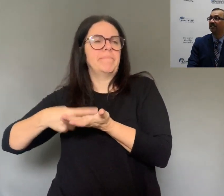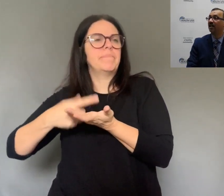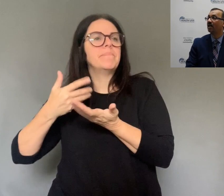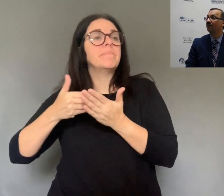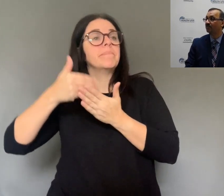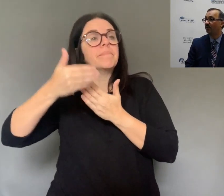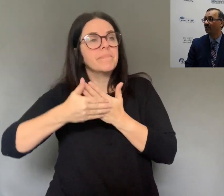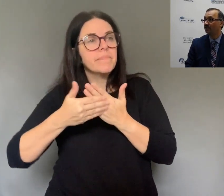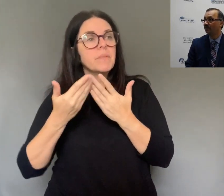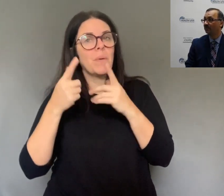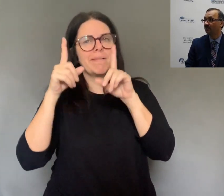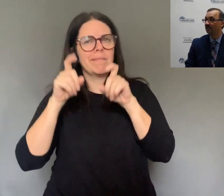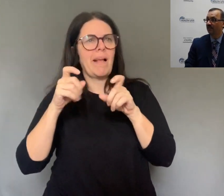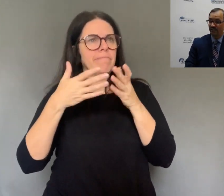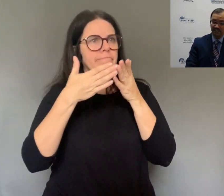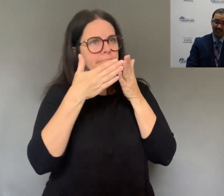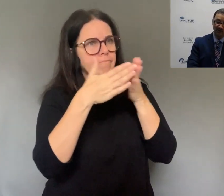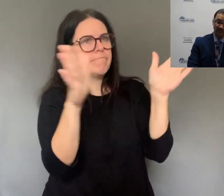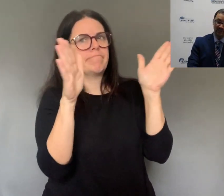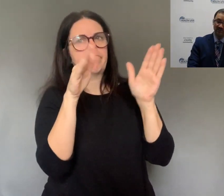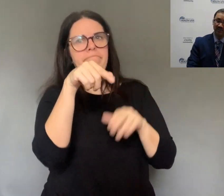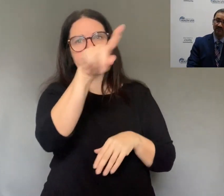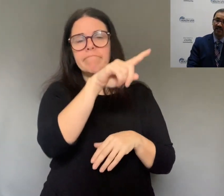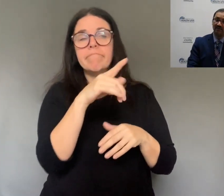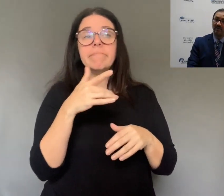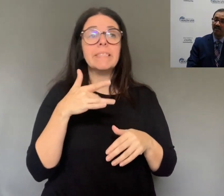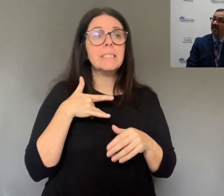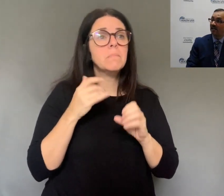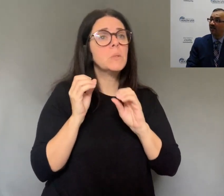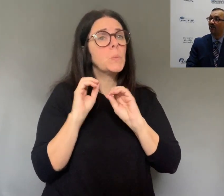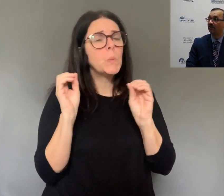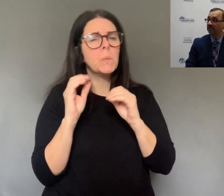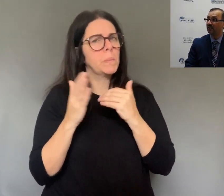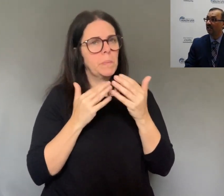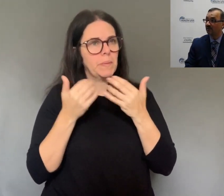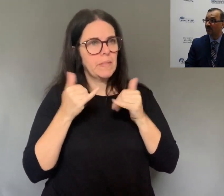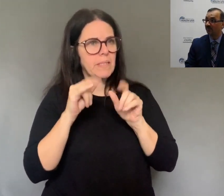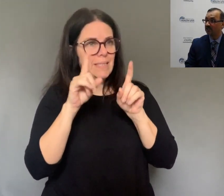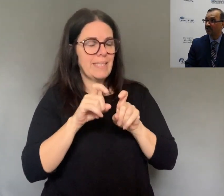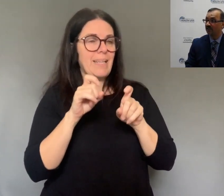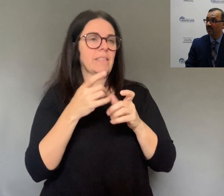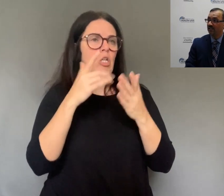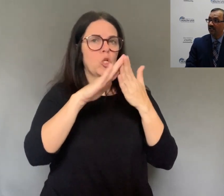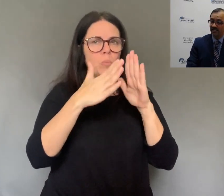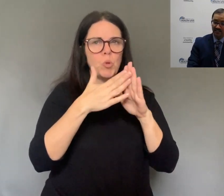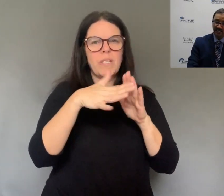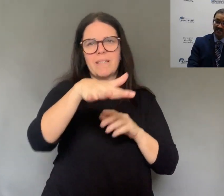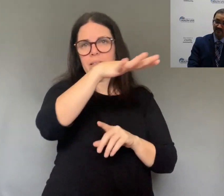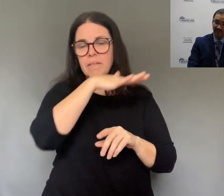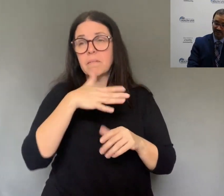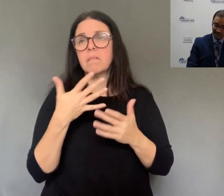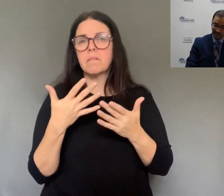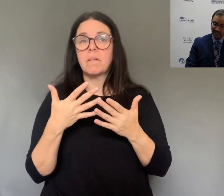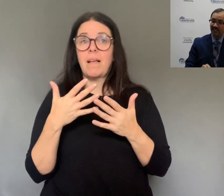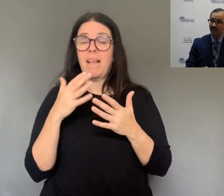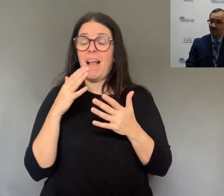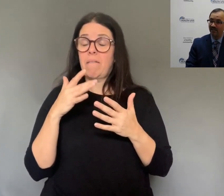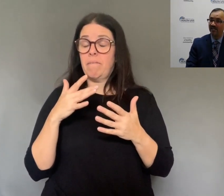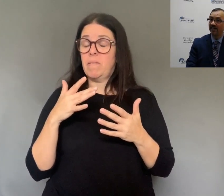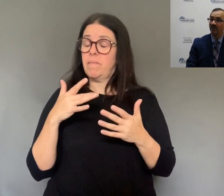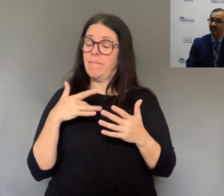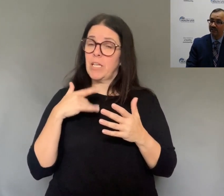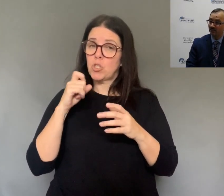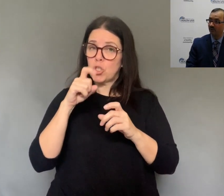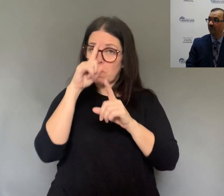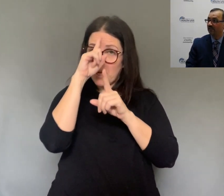identifying the high-risk population first, and to make sure that we have a better handle on these high-risk population. And then as we get a better